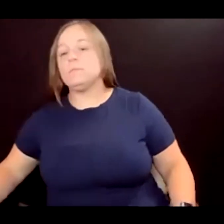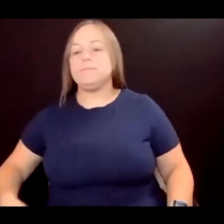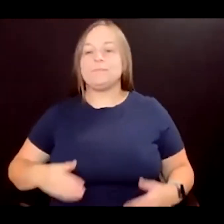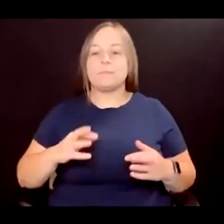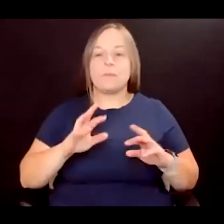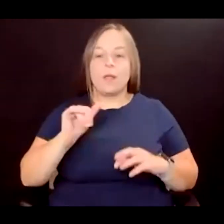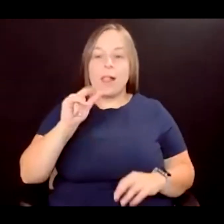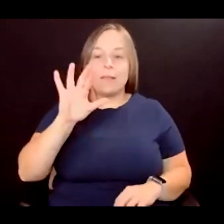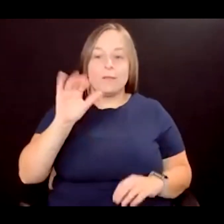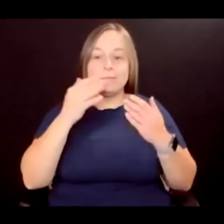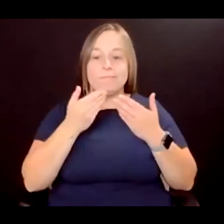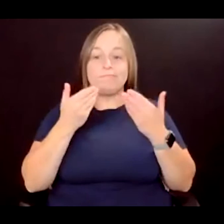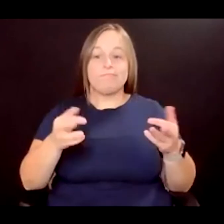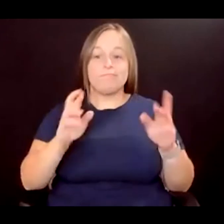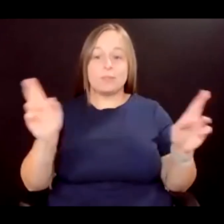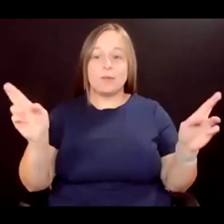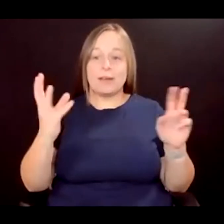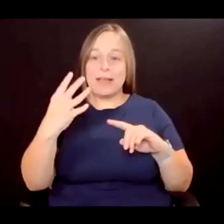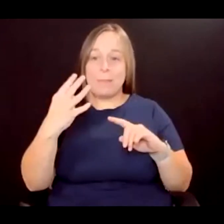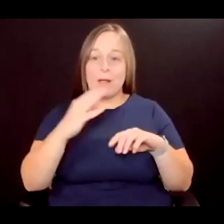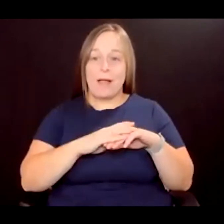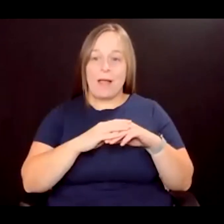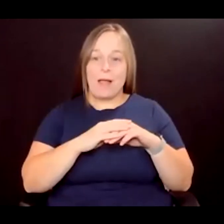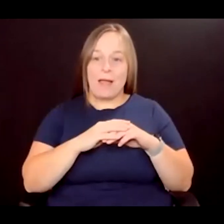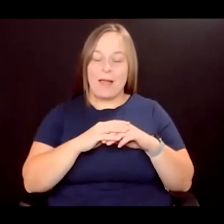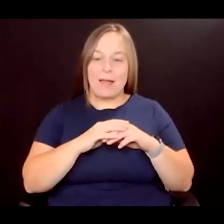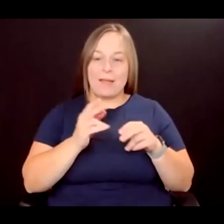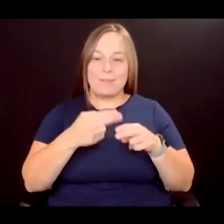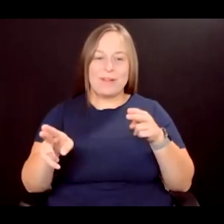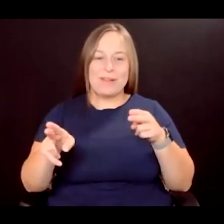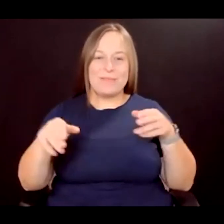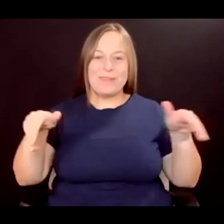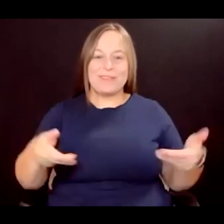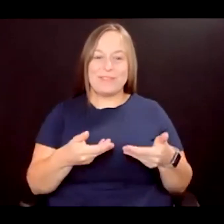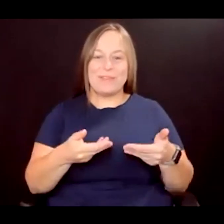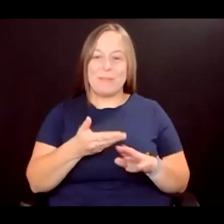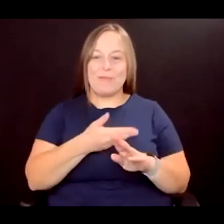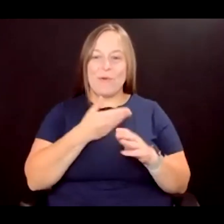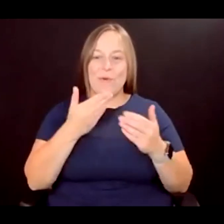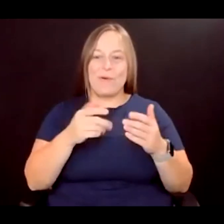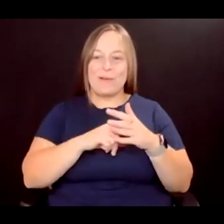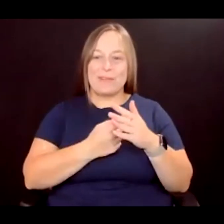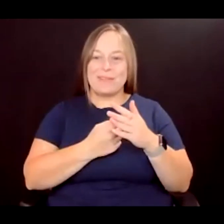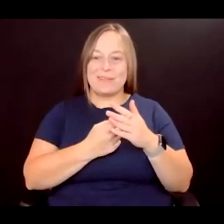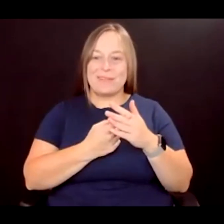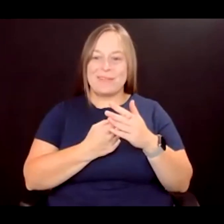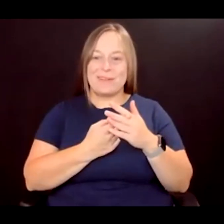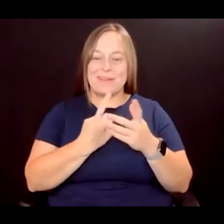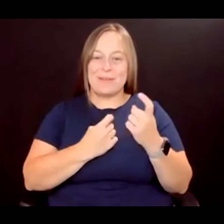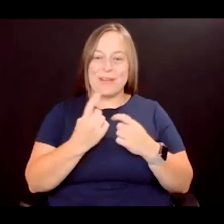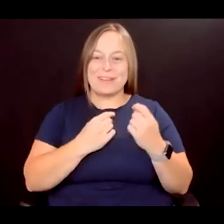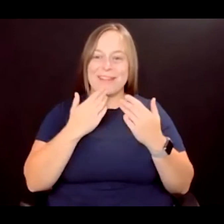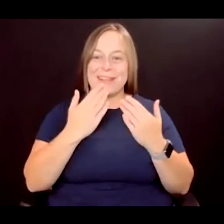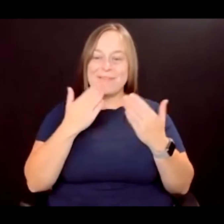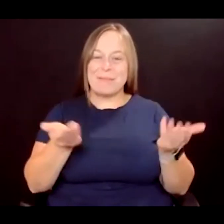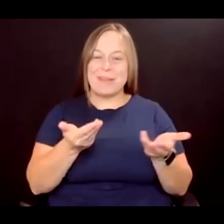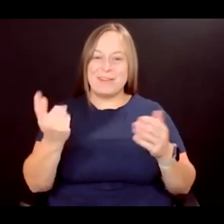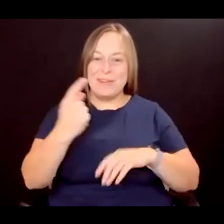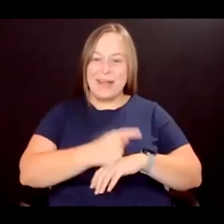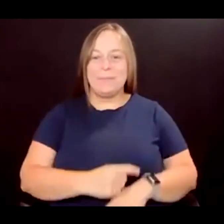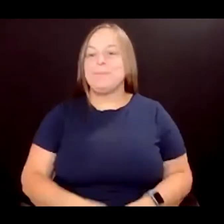of our ability. I hope that helps, because, you know, I can't speak for them on everything, but I would gladly research that and